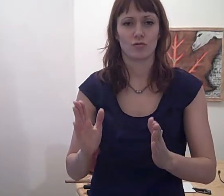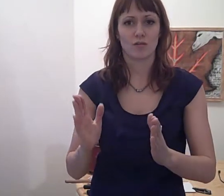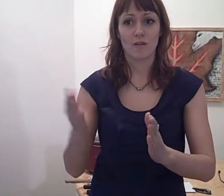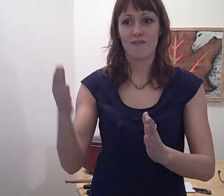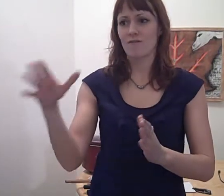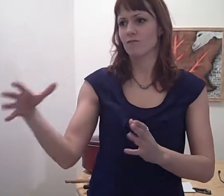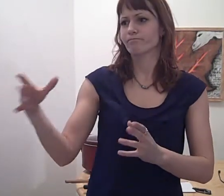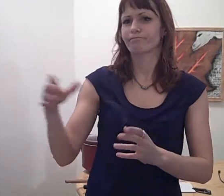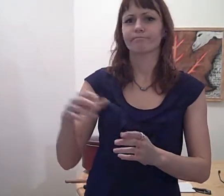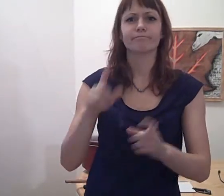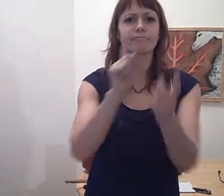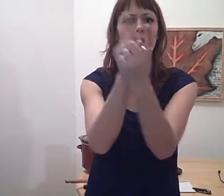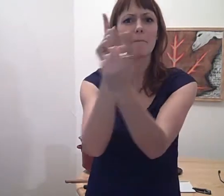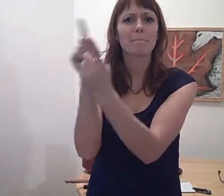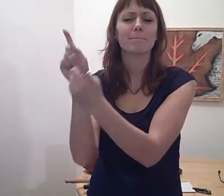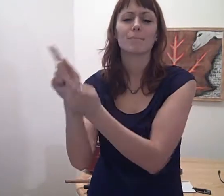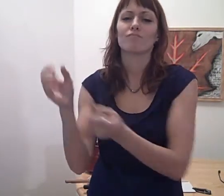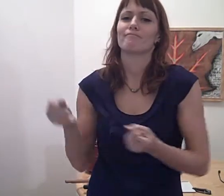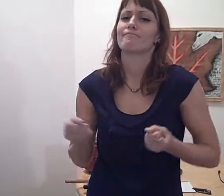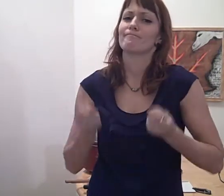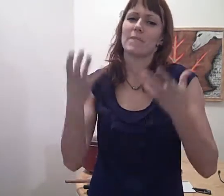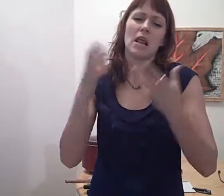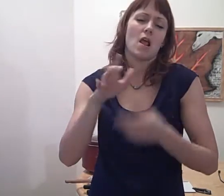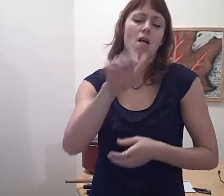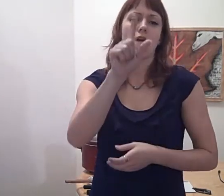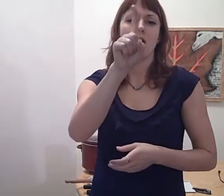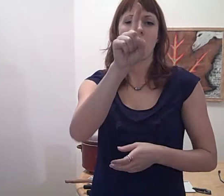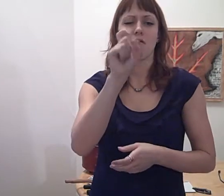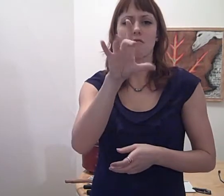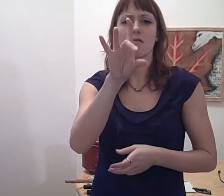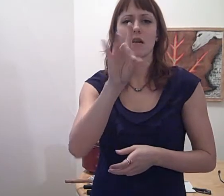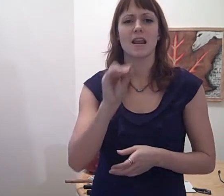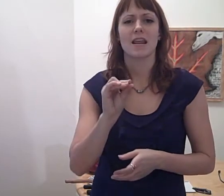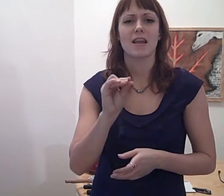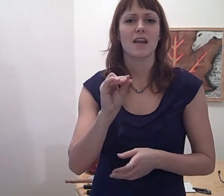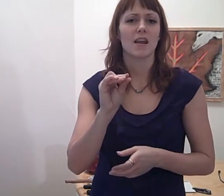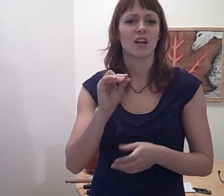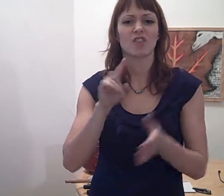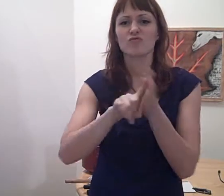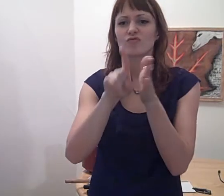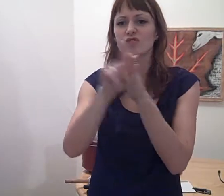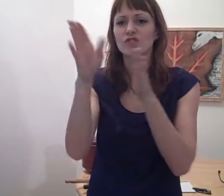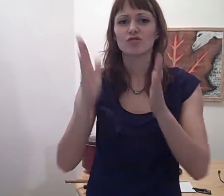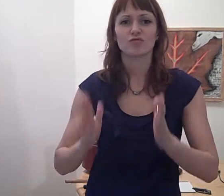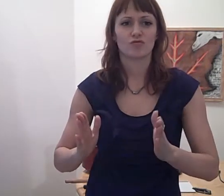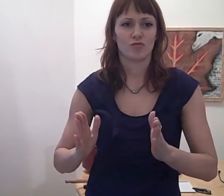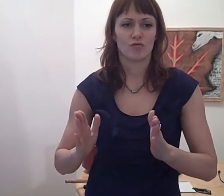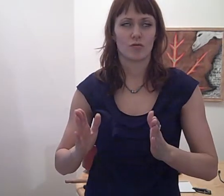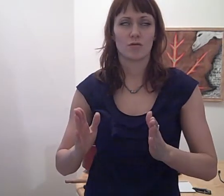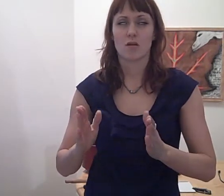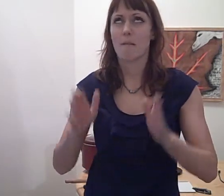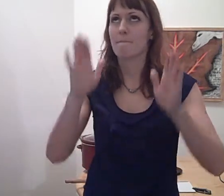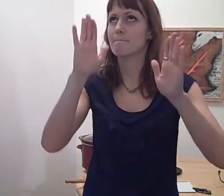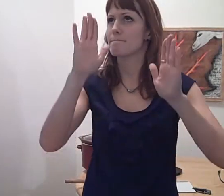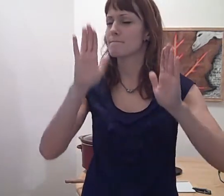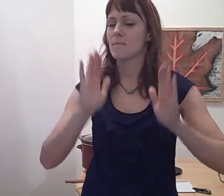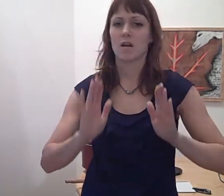later, 180 researchers, they have some amazing developments in the lab. I will show you 3 of those today, such that we